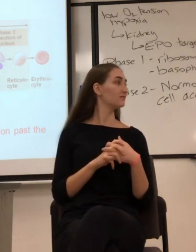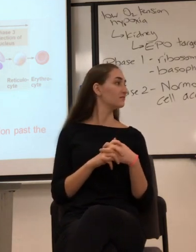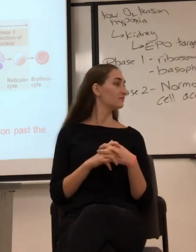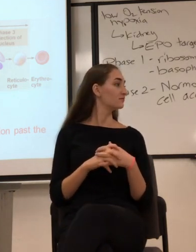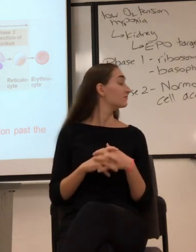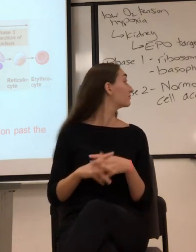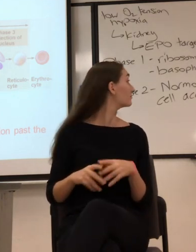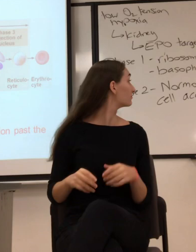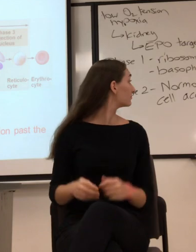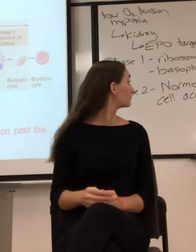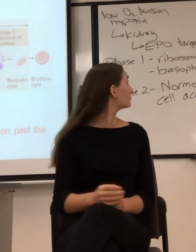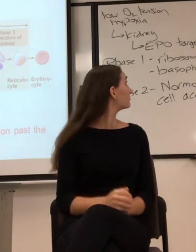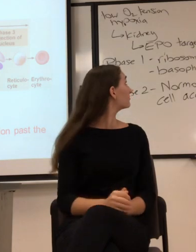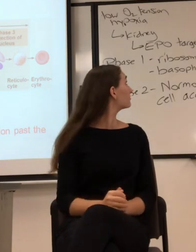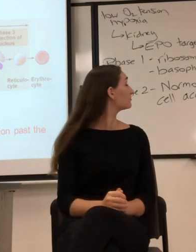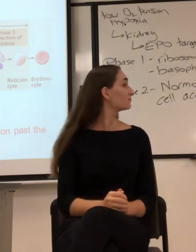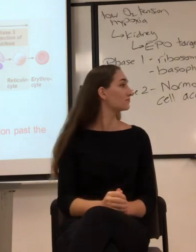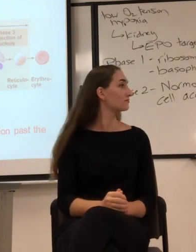hemoglobin,